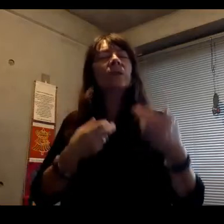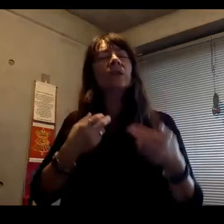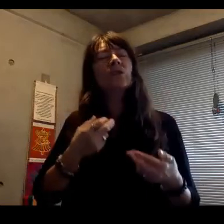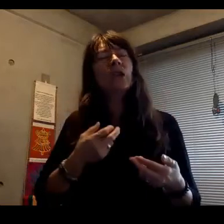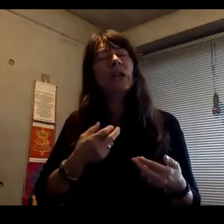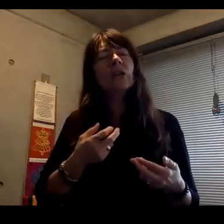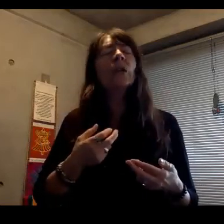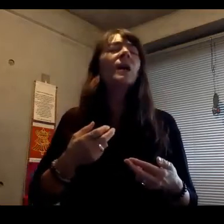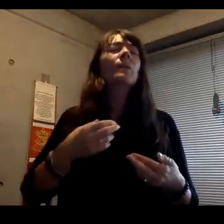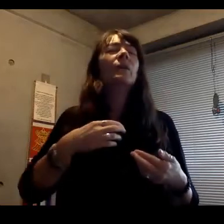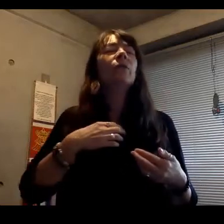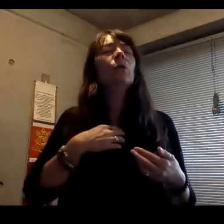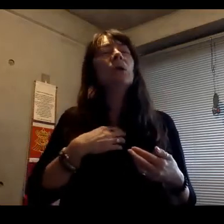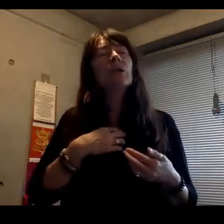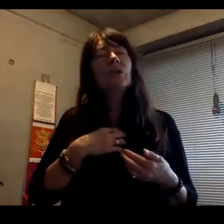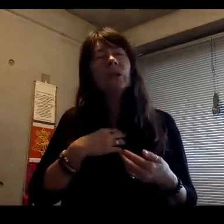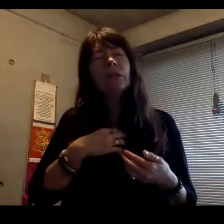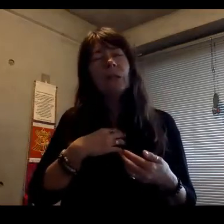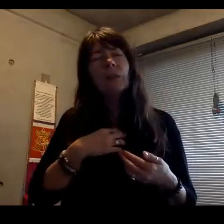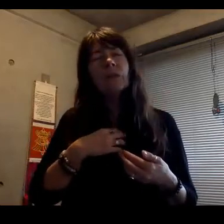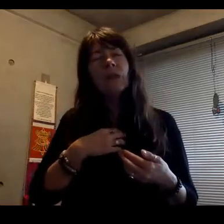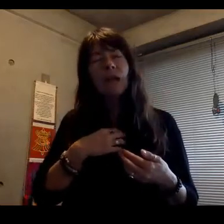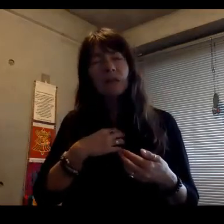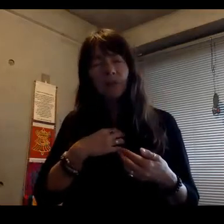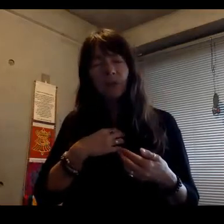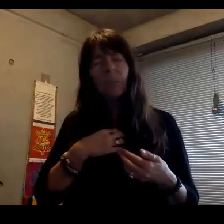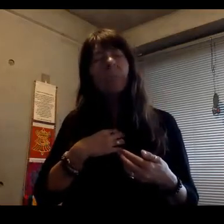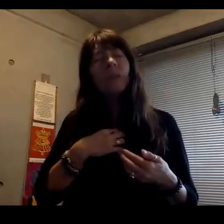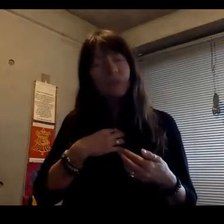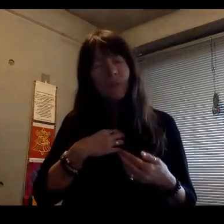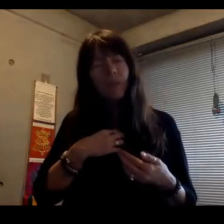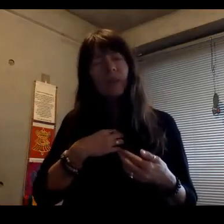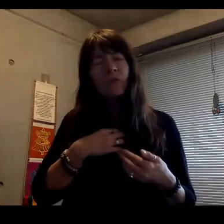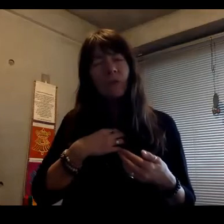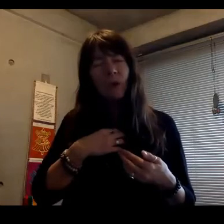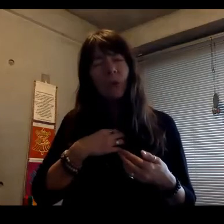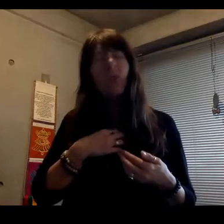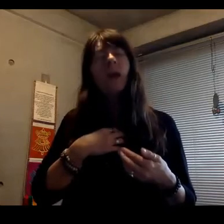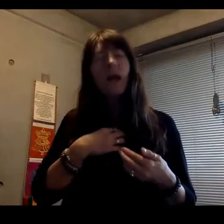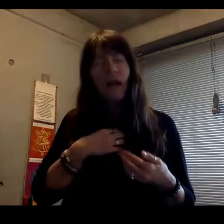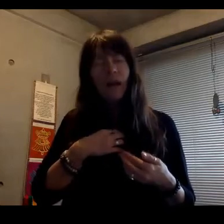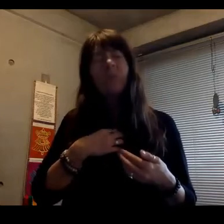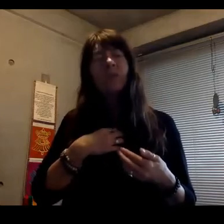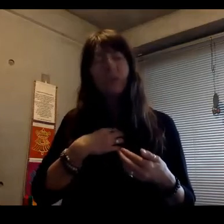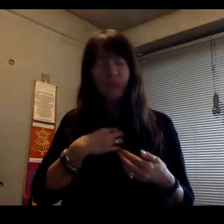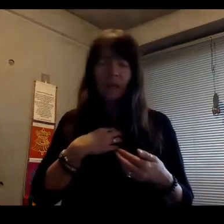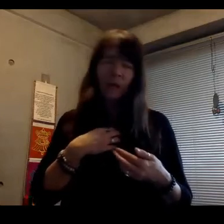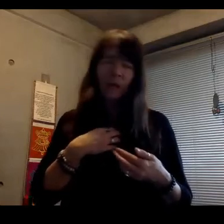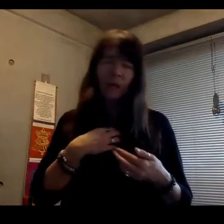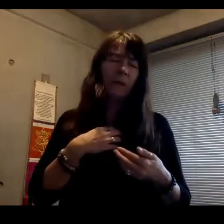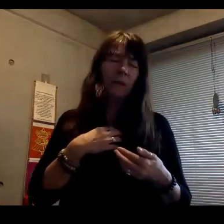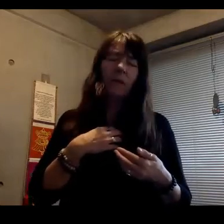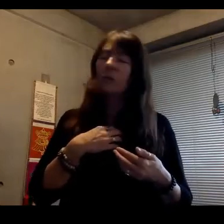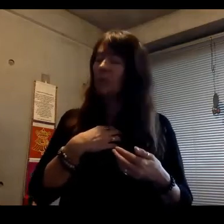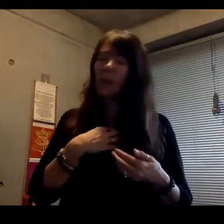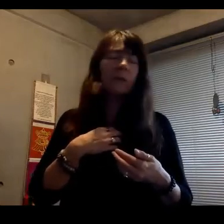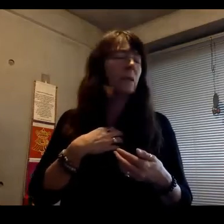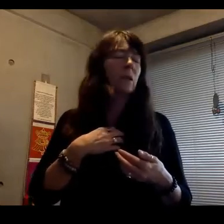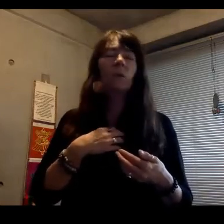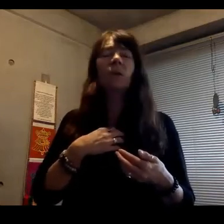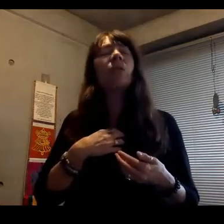going to in this exchange, but if you were to look deep inside of you, there are some things you know absolutely, that